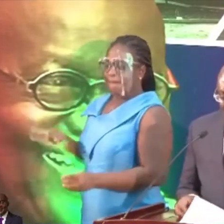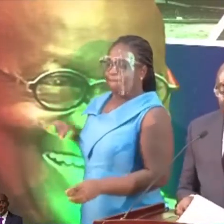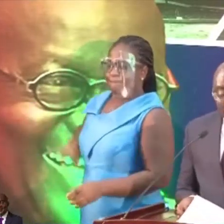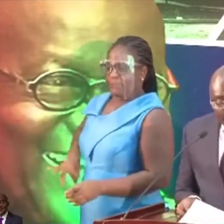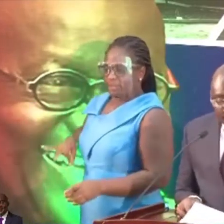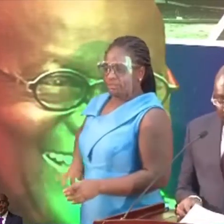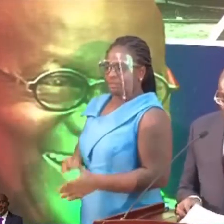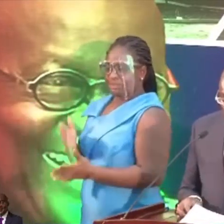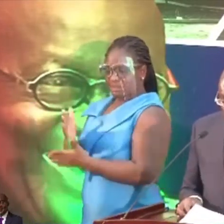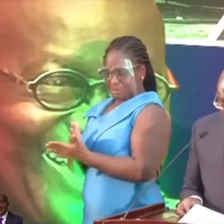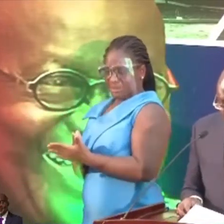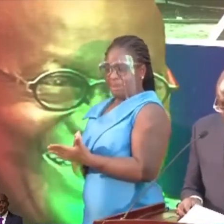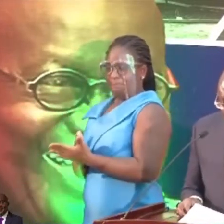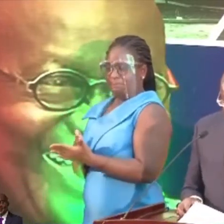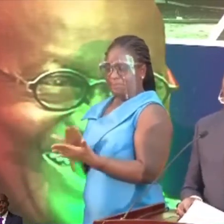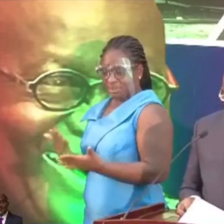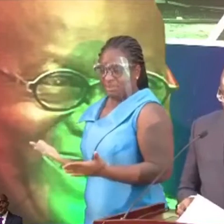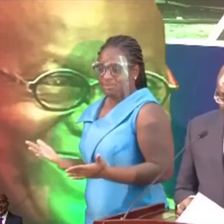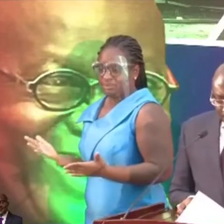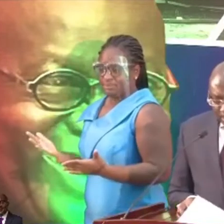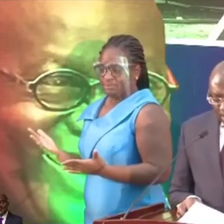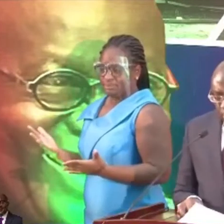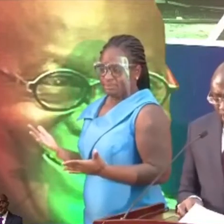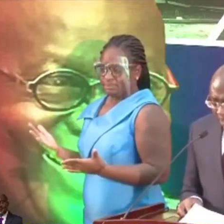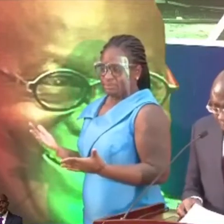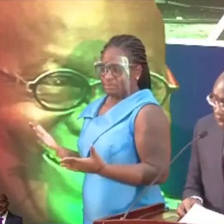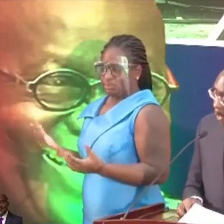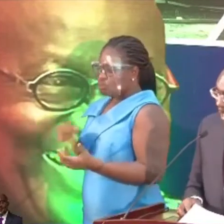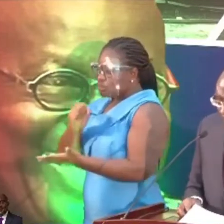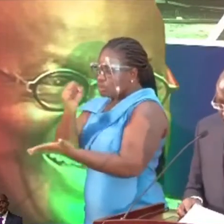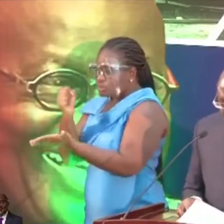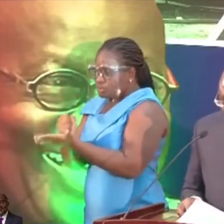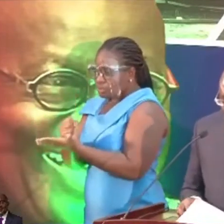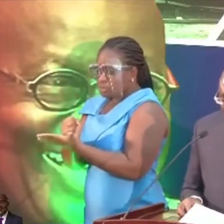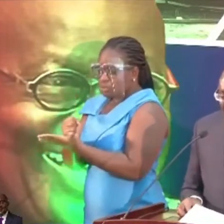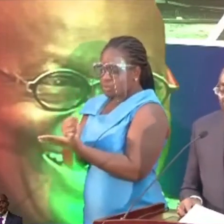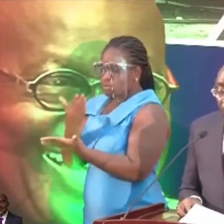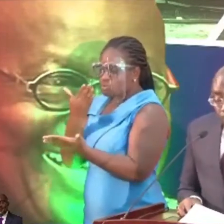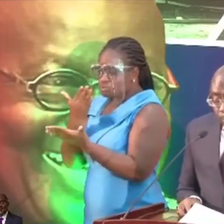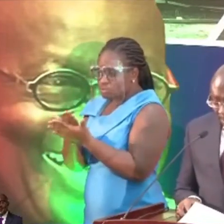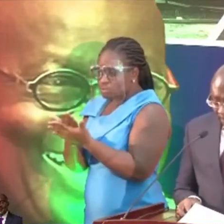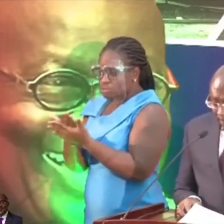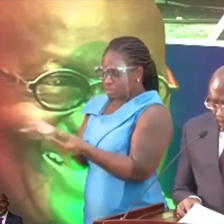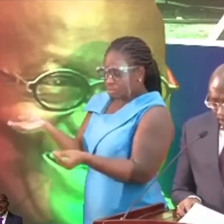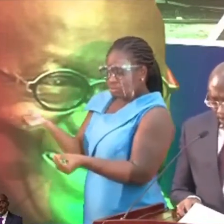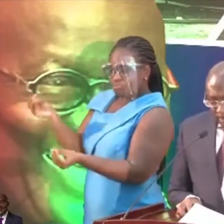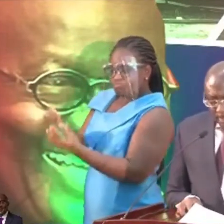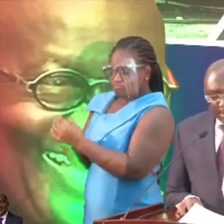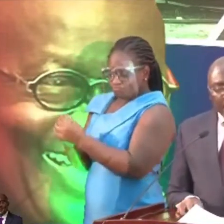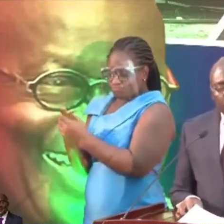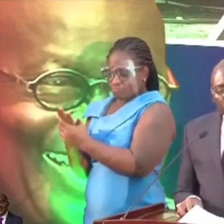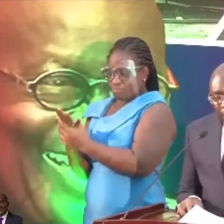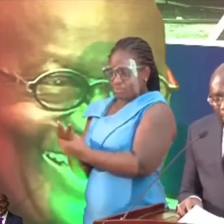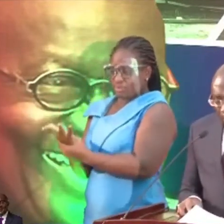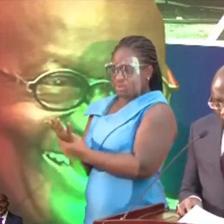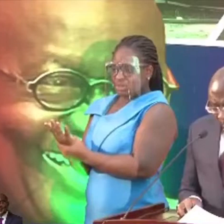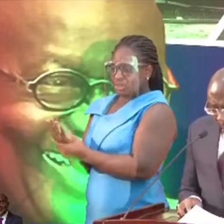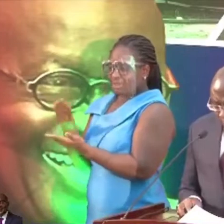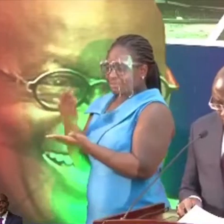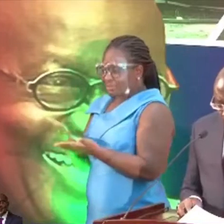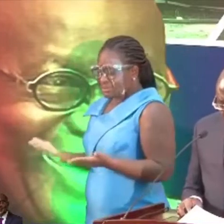from some infrastructure projects. To ensure equitable and inclusive growth, the provision